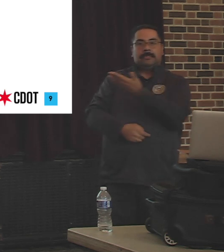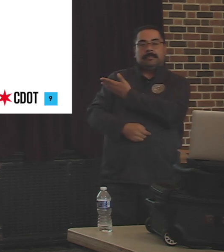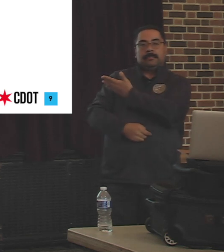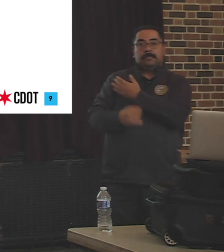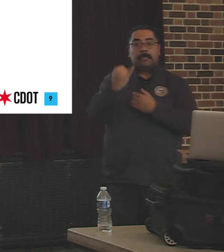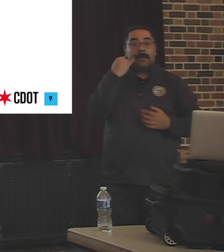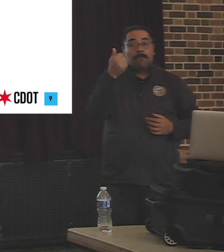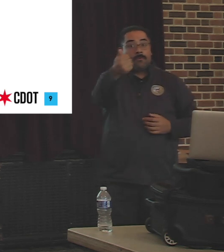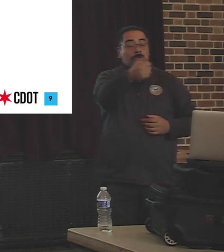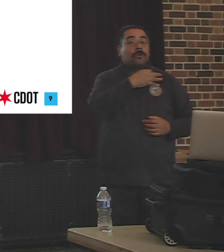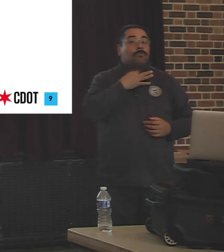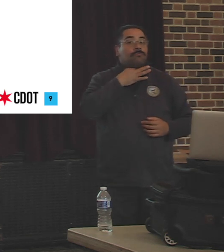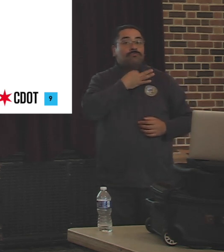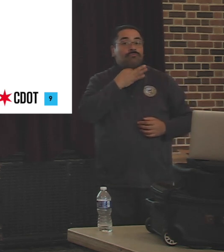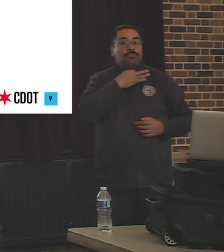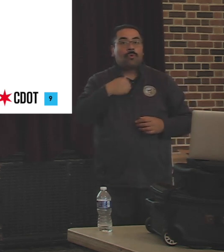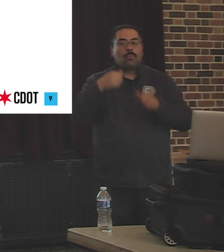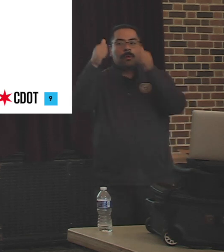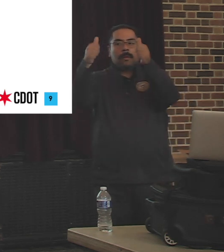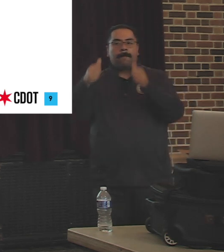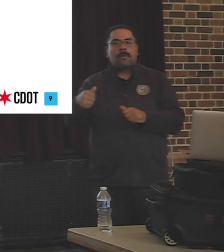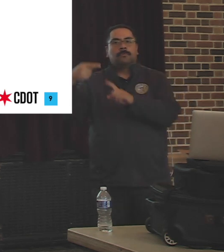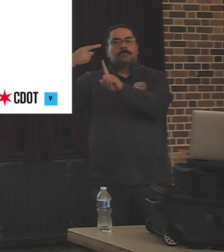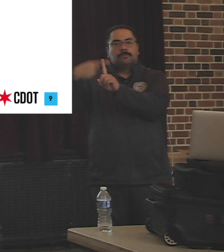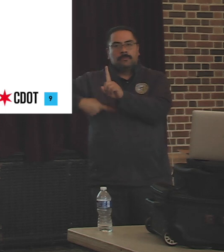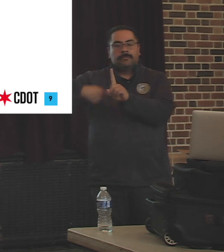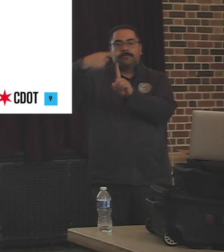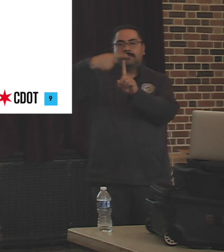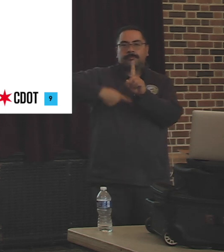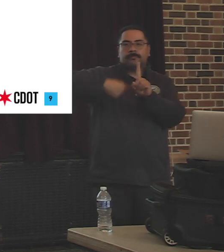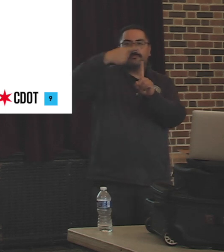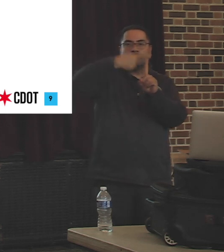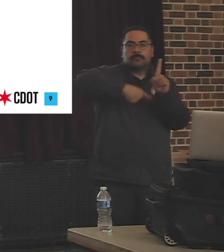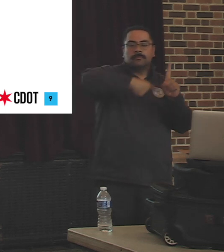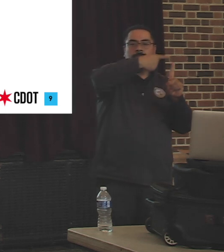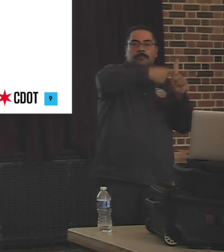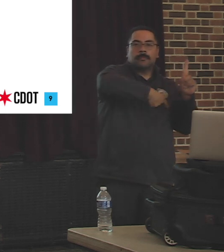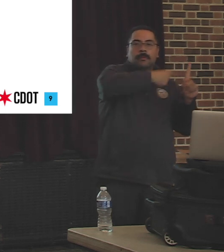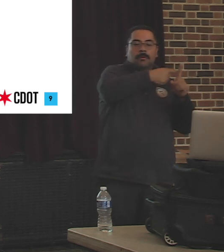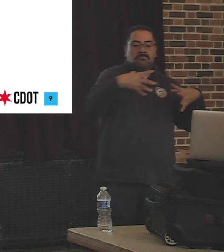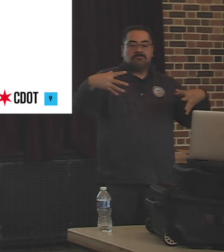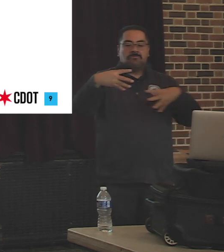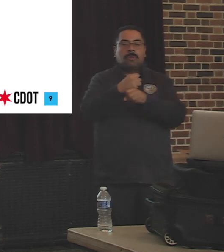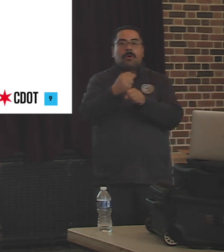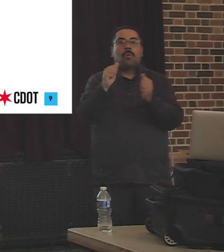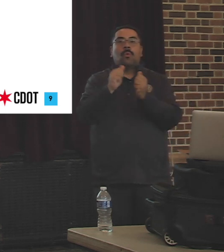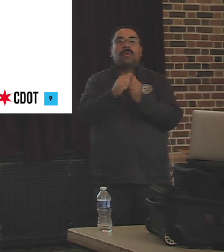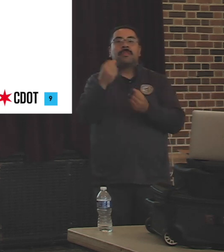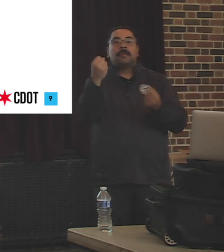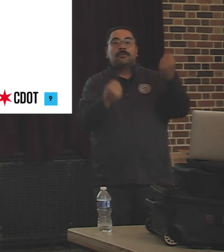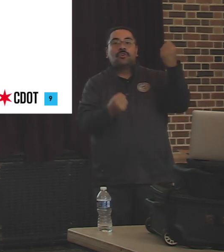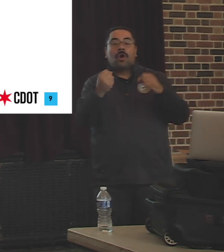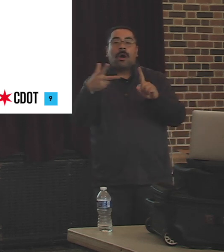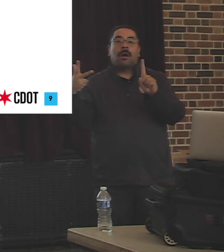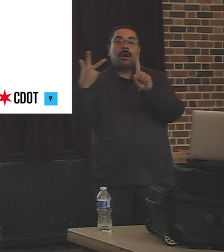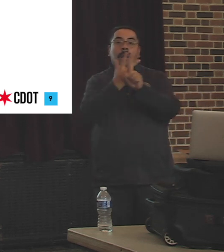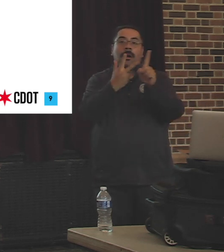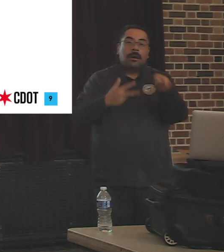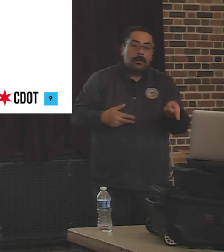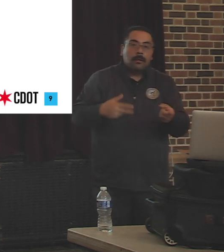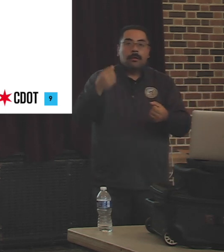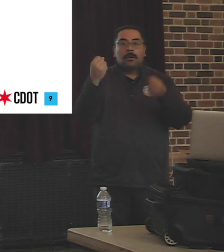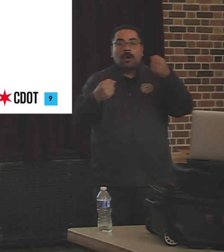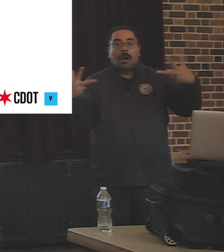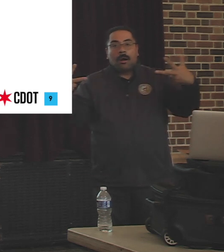are interested, we post this on a monthly basis. It's a recap of traffic fatalities around the city, mapping them out where